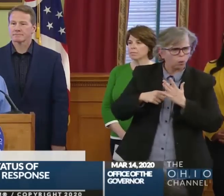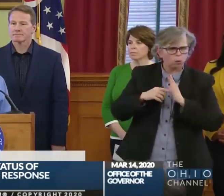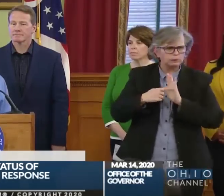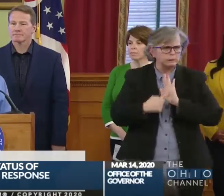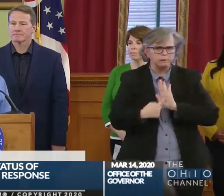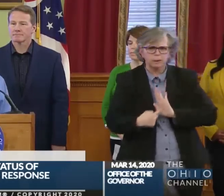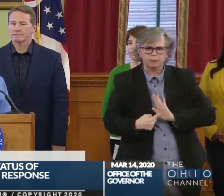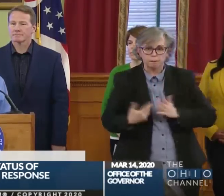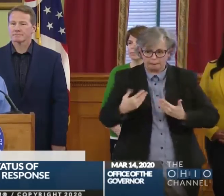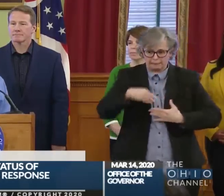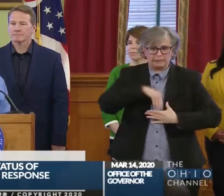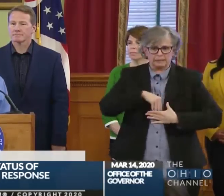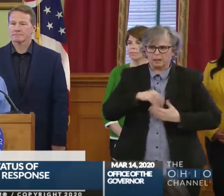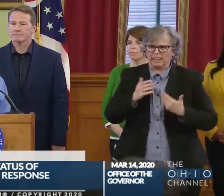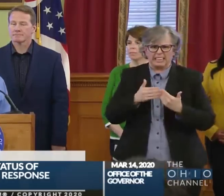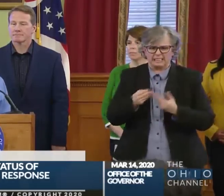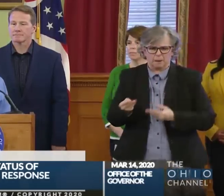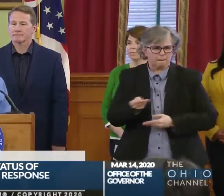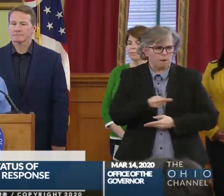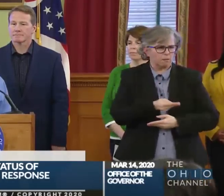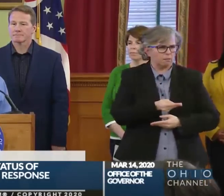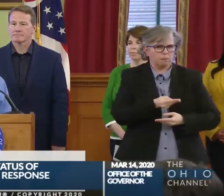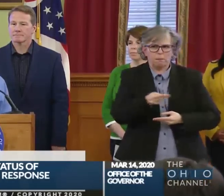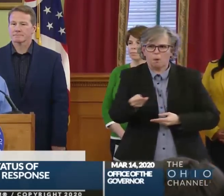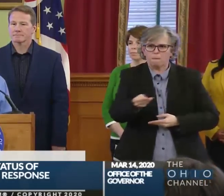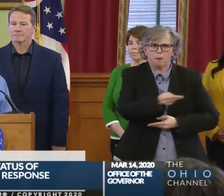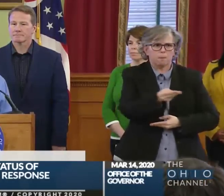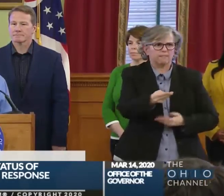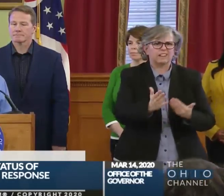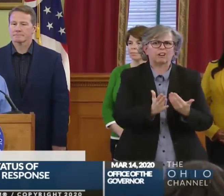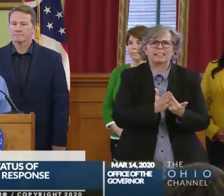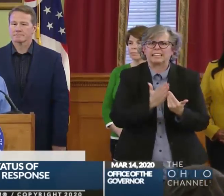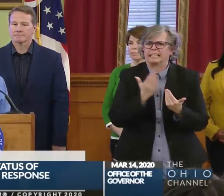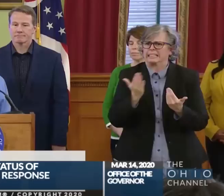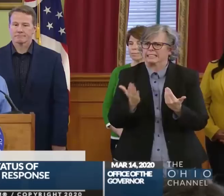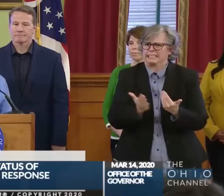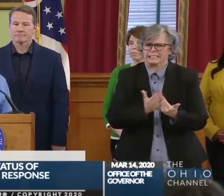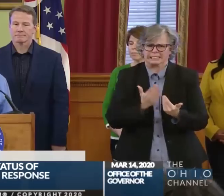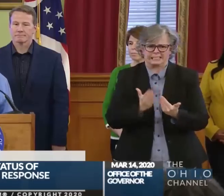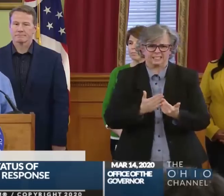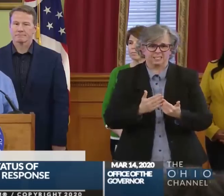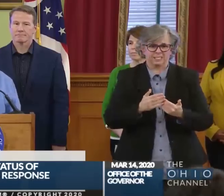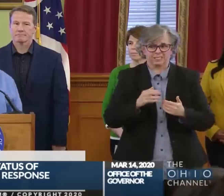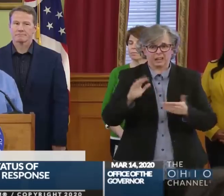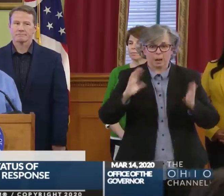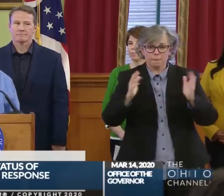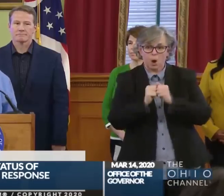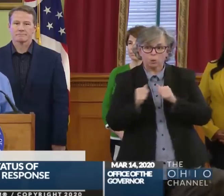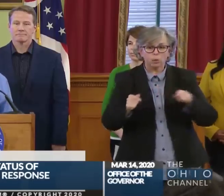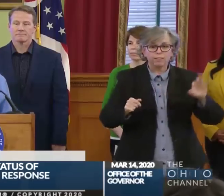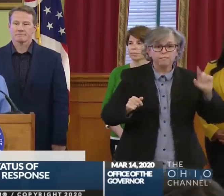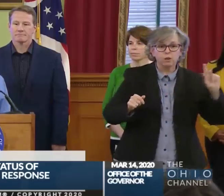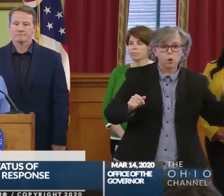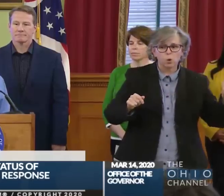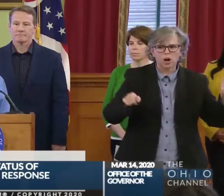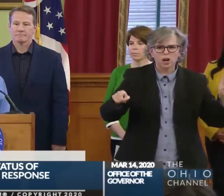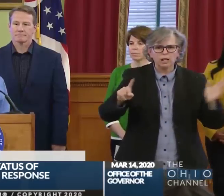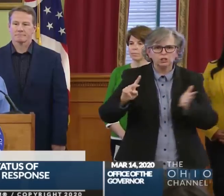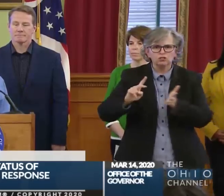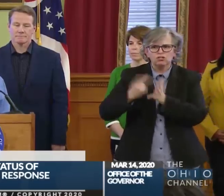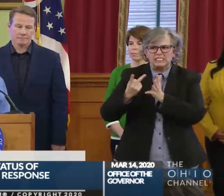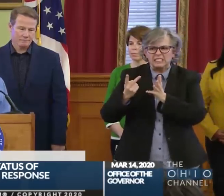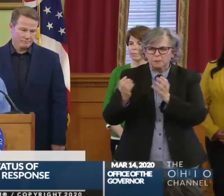to spread this. Twice as contagious as the flu, and we all know that the flu is very, very